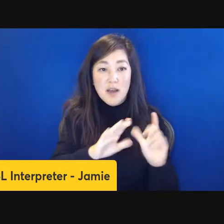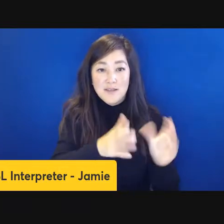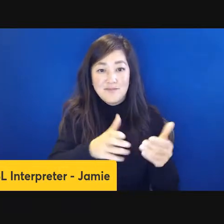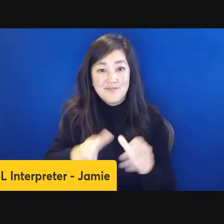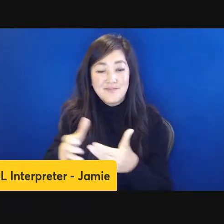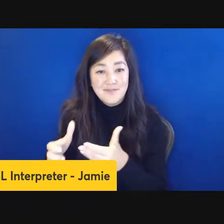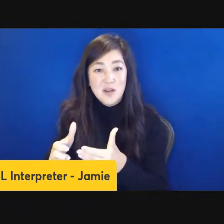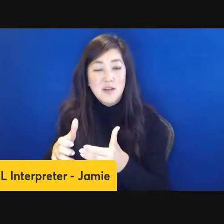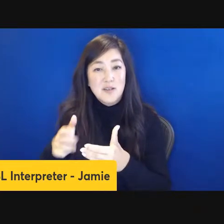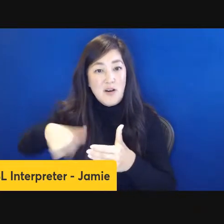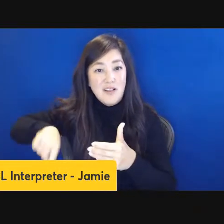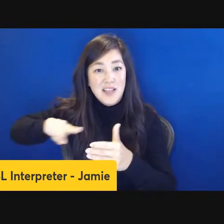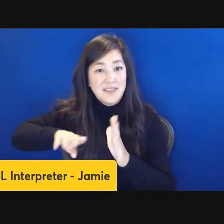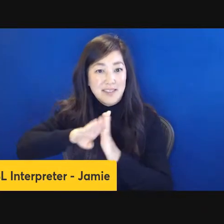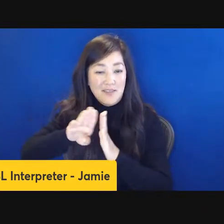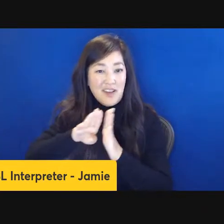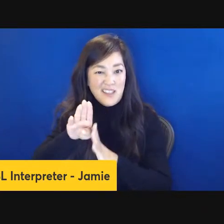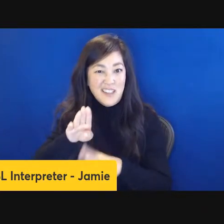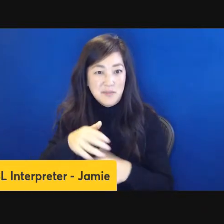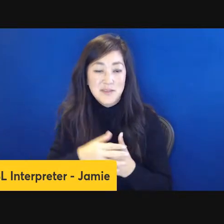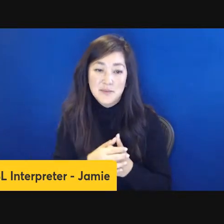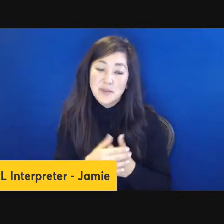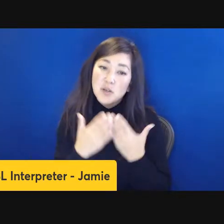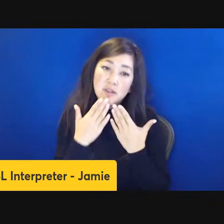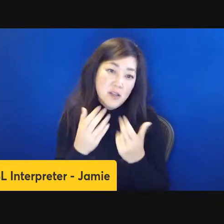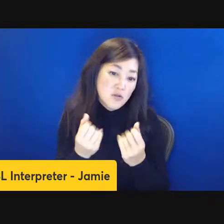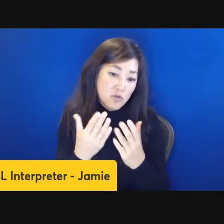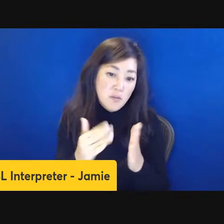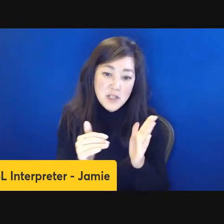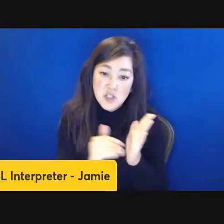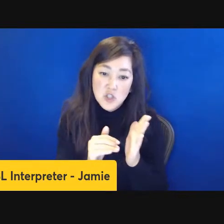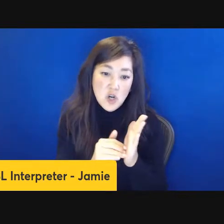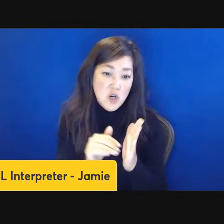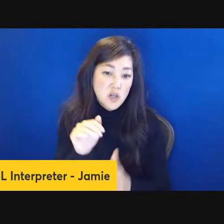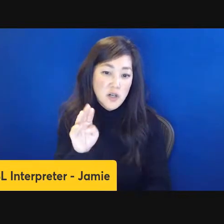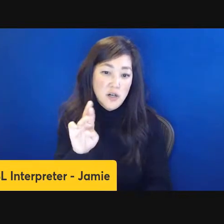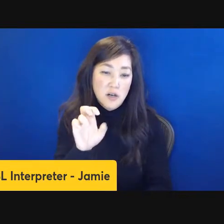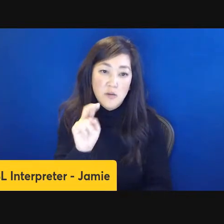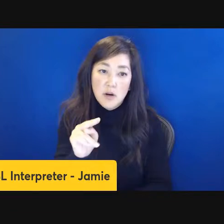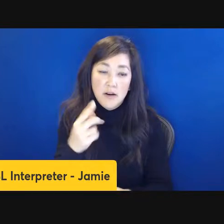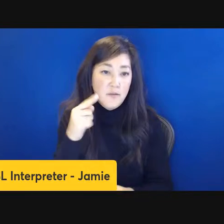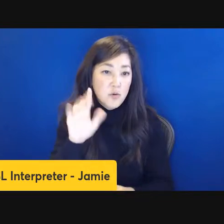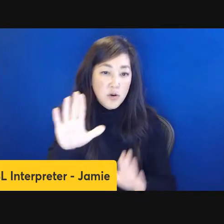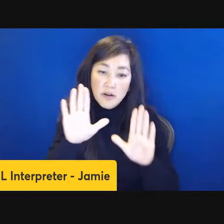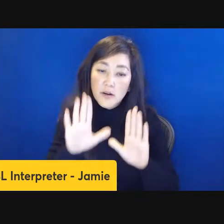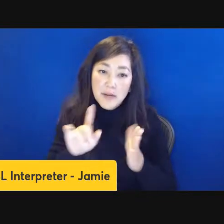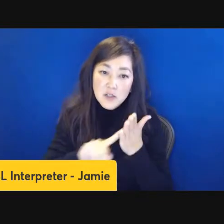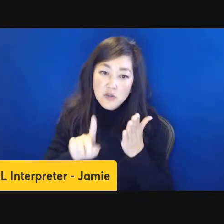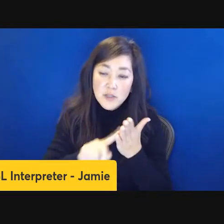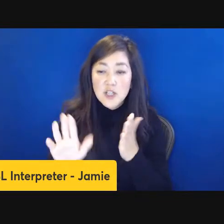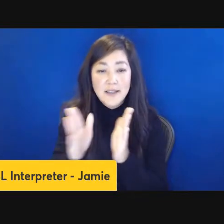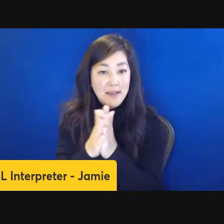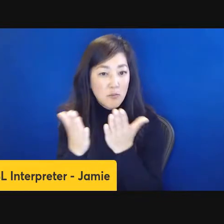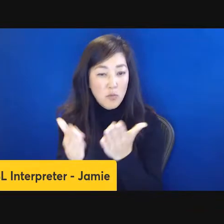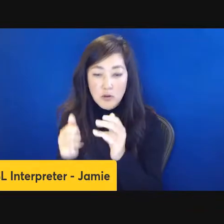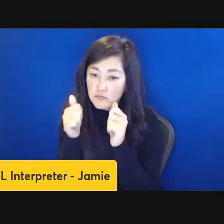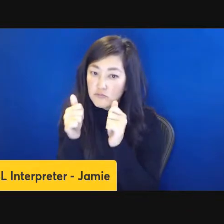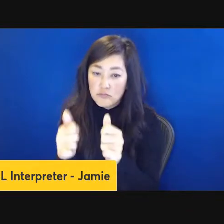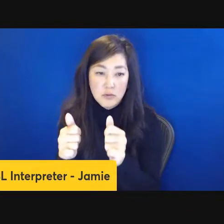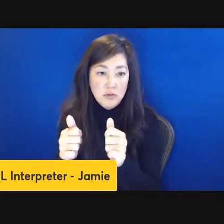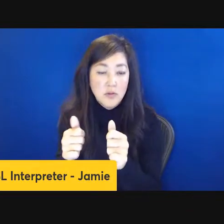defined. And so I want to thank you again, Dr. Lindy Braun, for your amazing research and that book that brought together